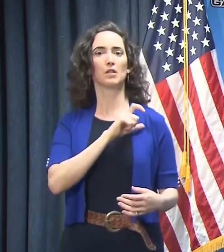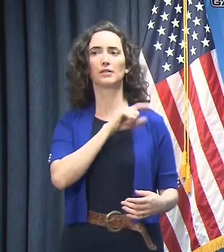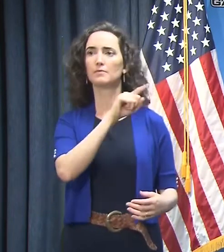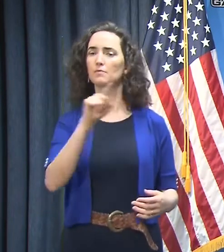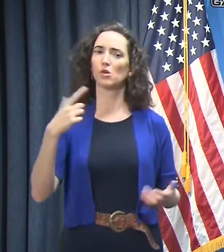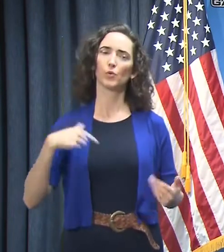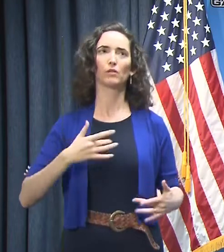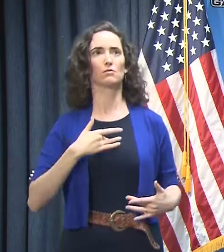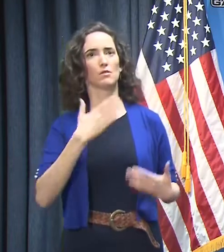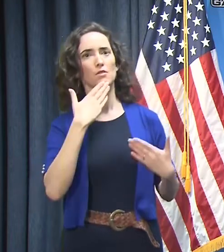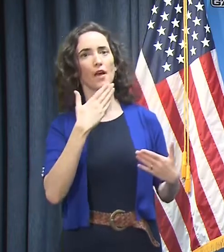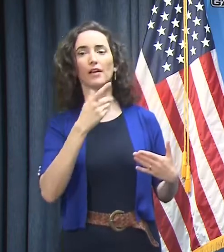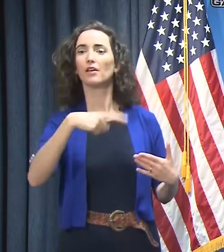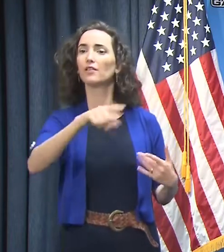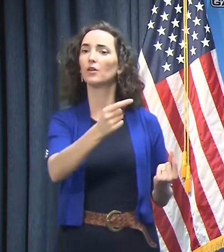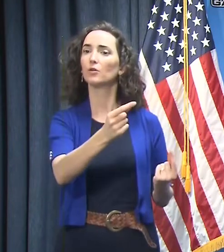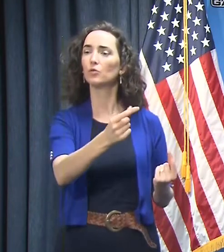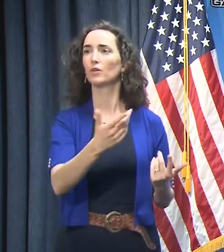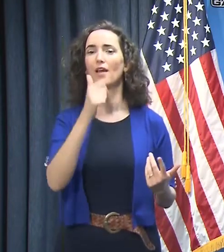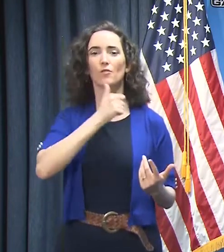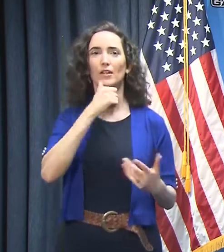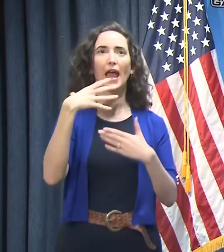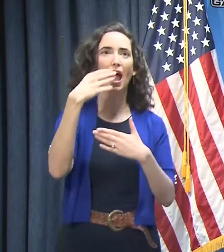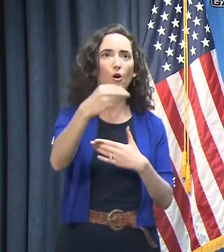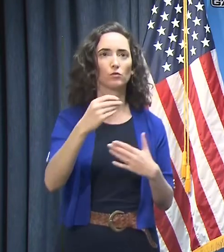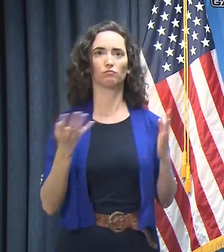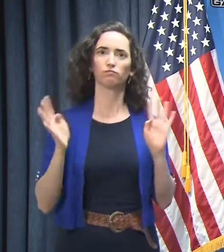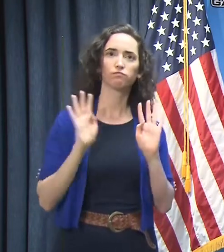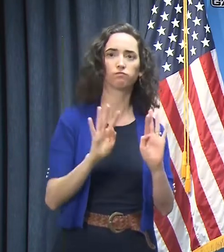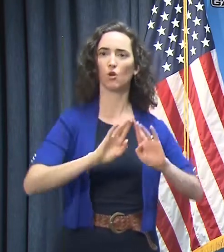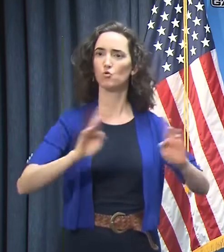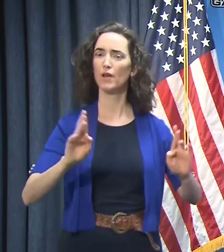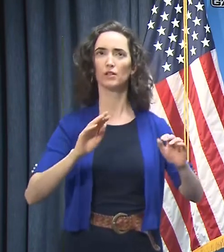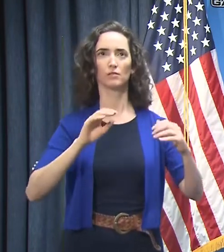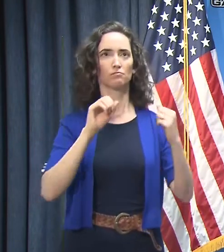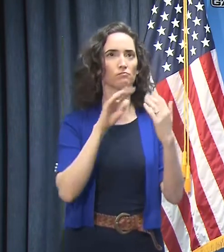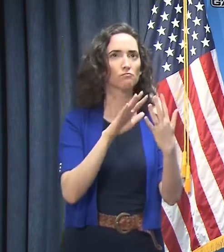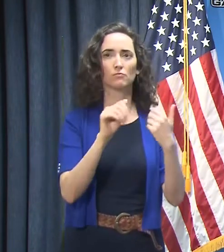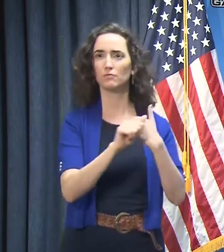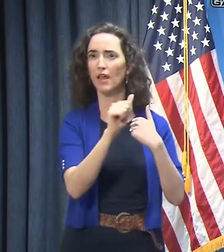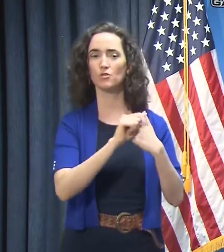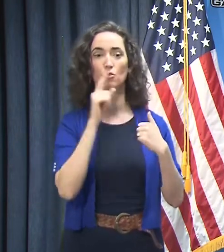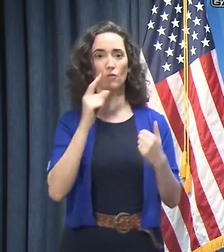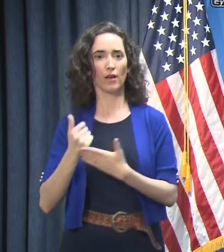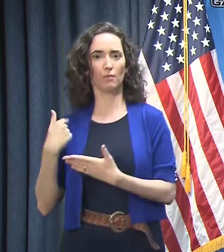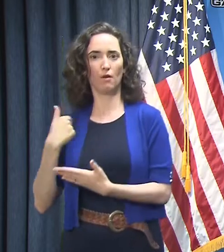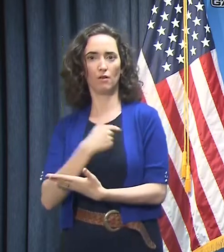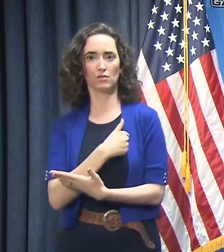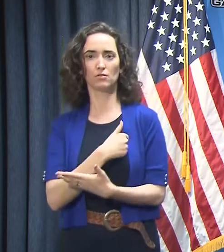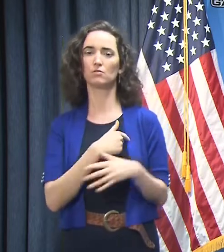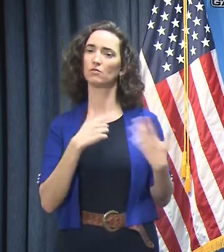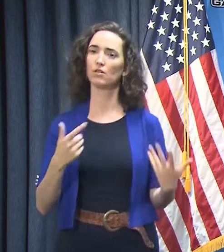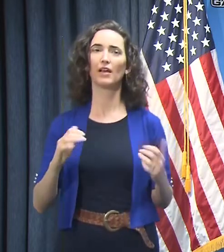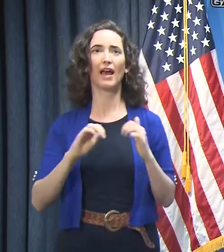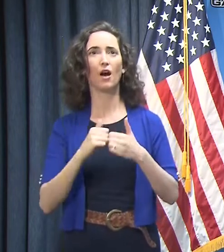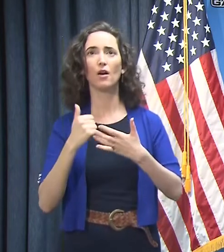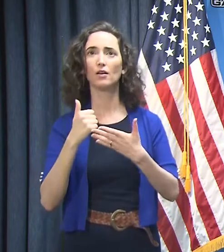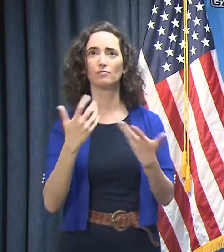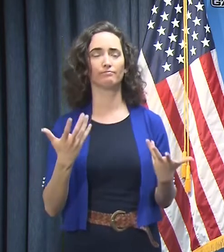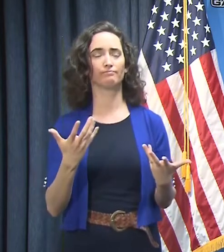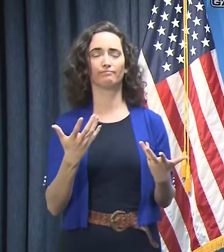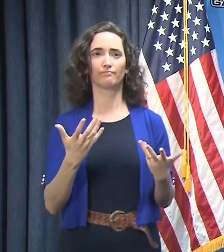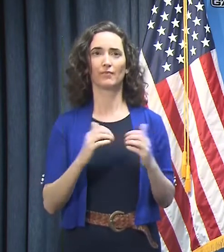and obviously we can't do enough to show our appreciation or to repay them or to thank them, and so I'm just going to ask everyone to